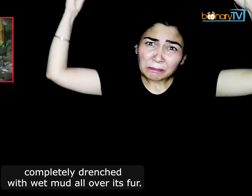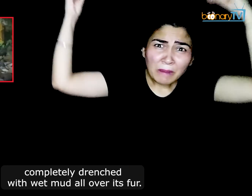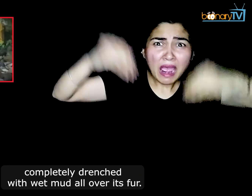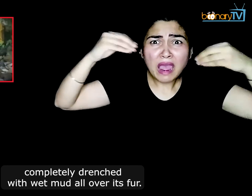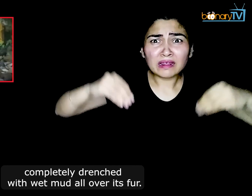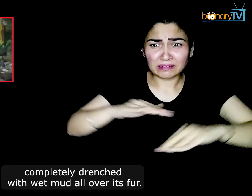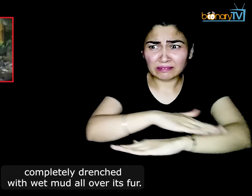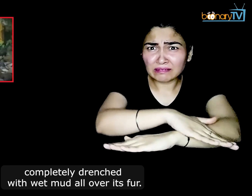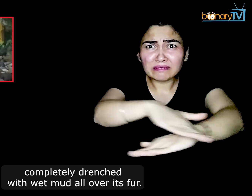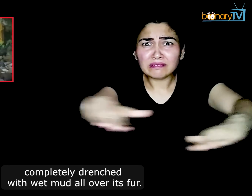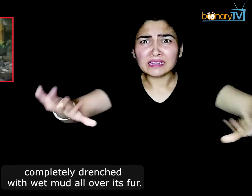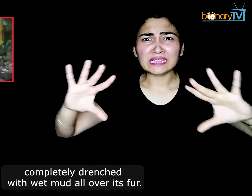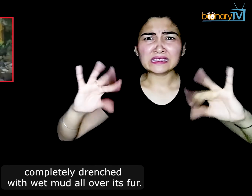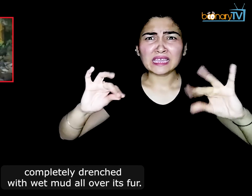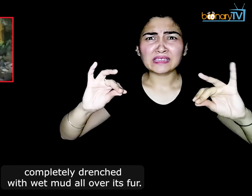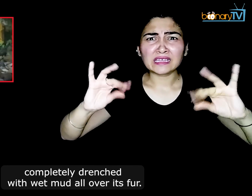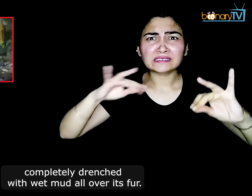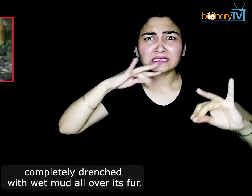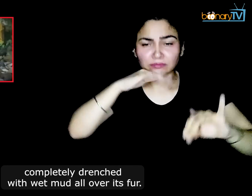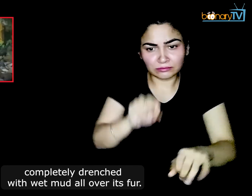wet mud all over its fur.